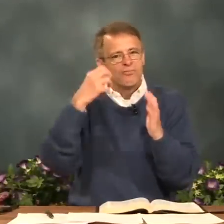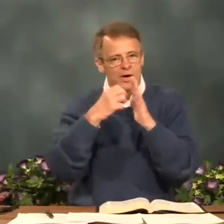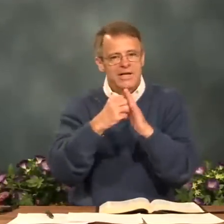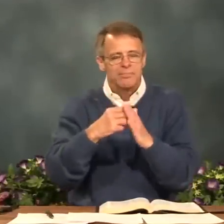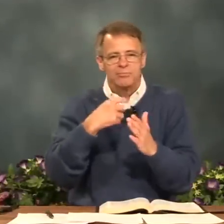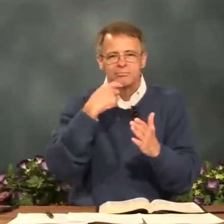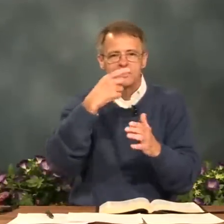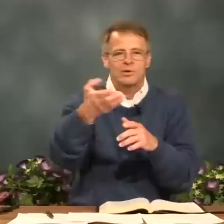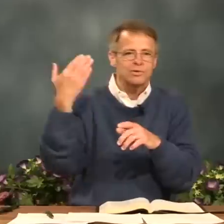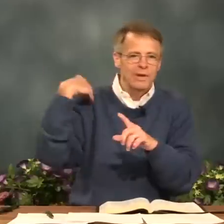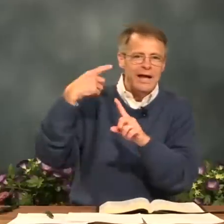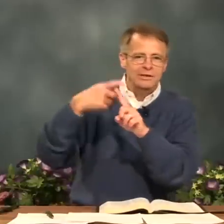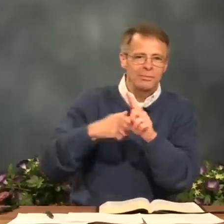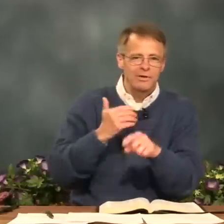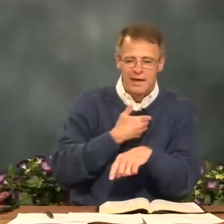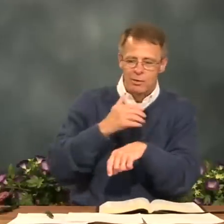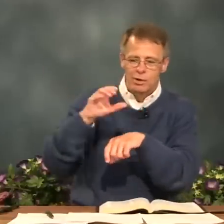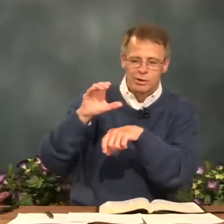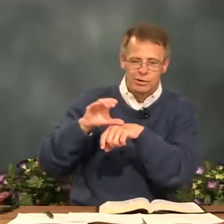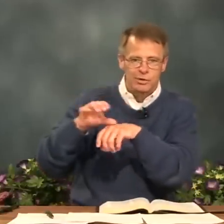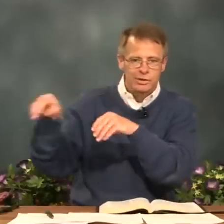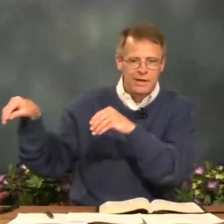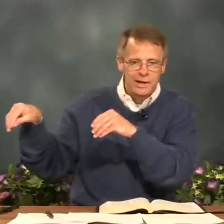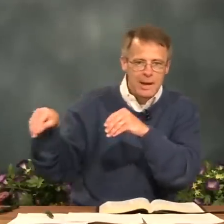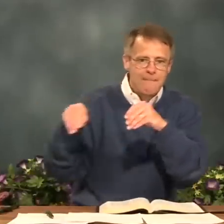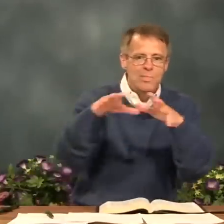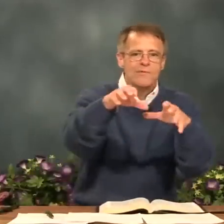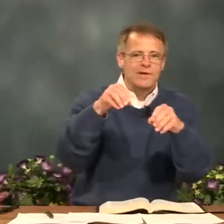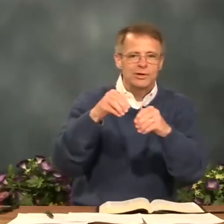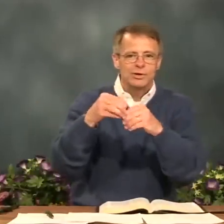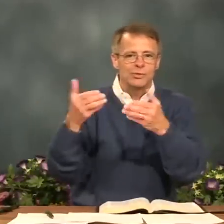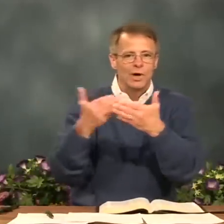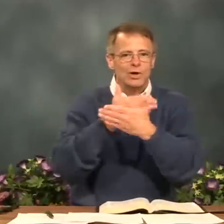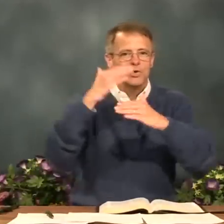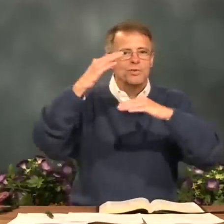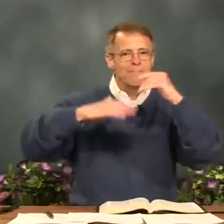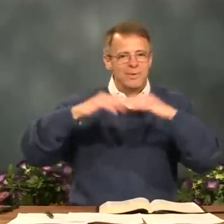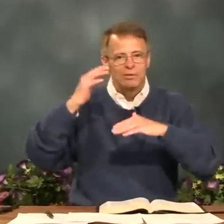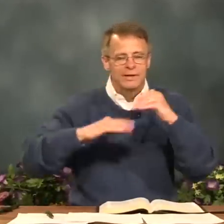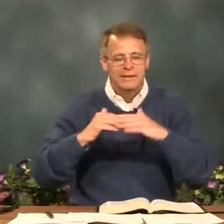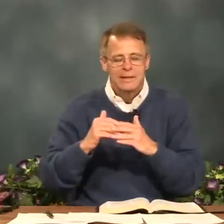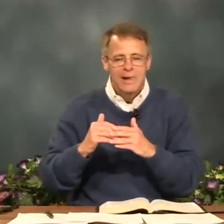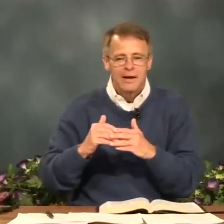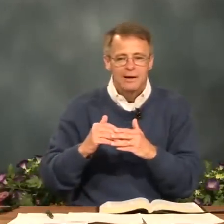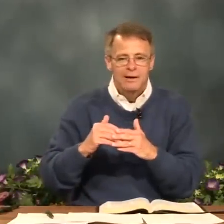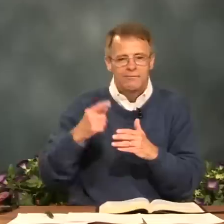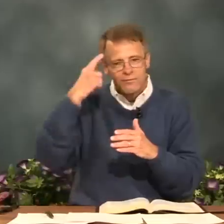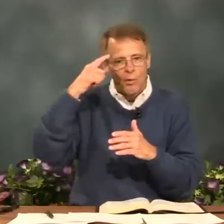For example, I told you last month our church had moved into a new building.